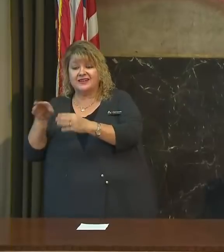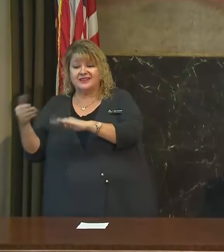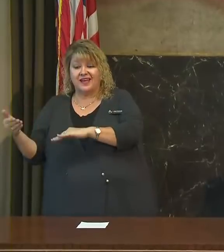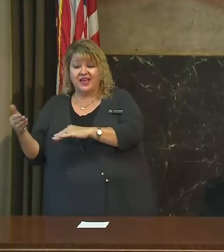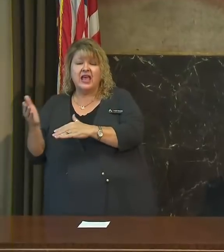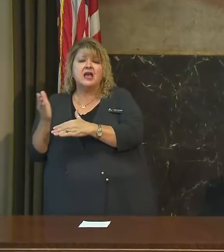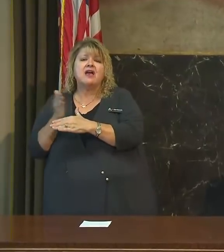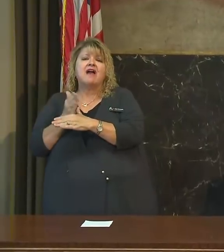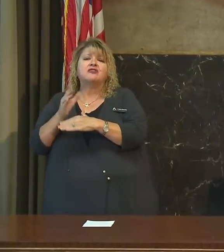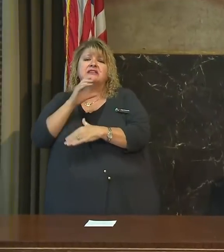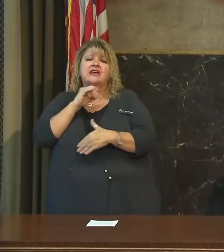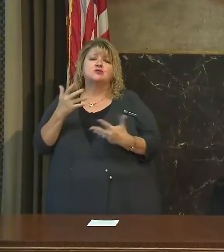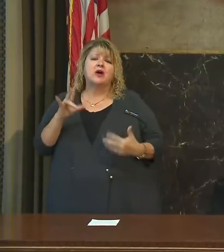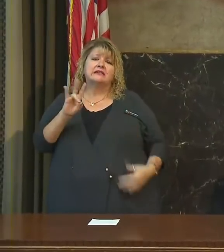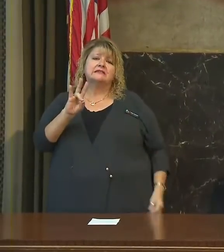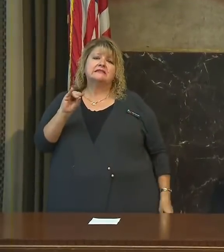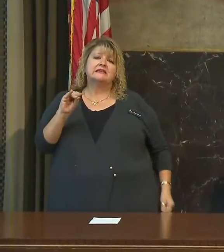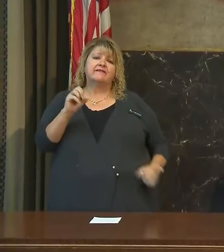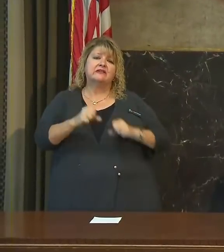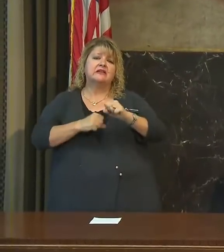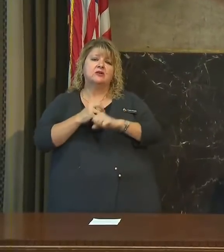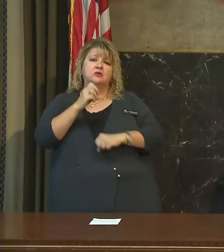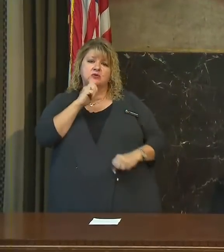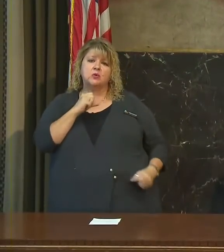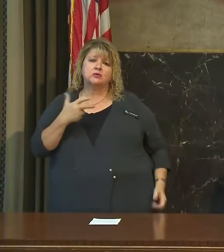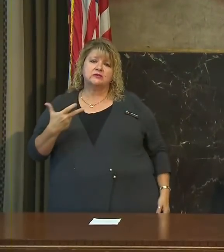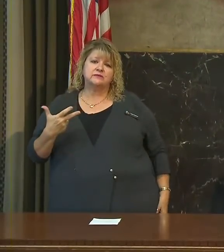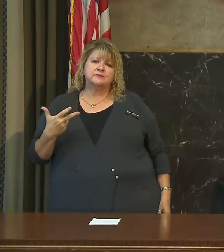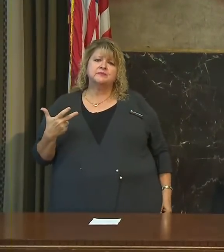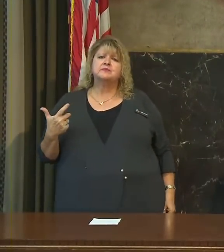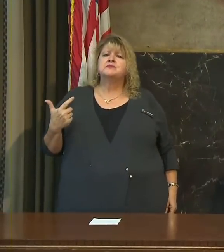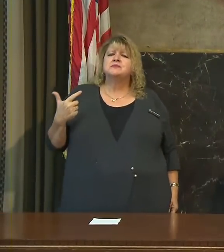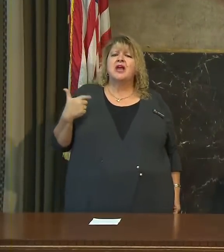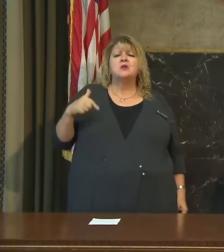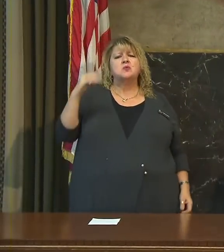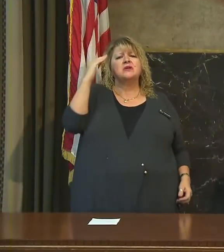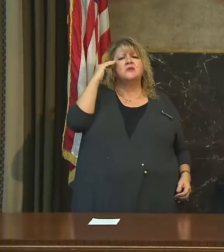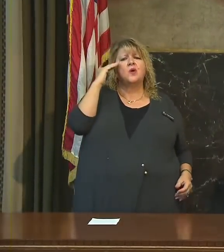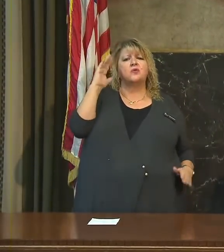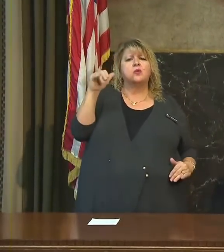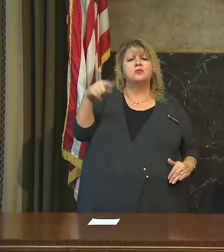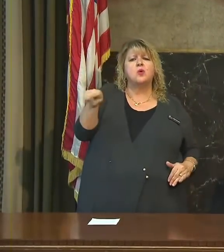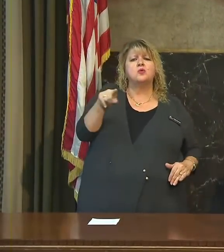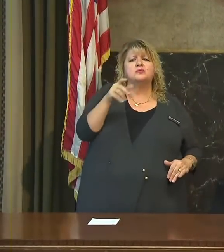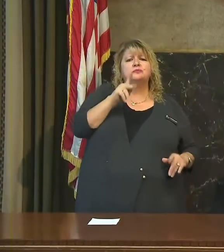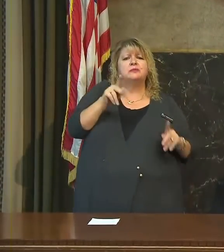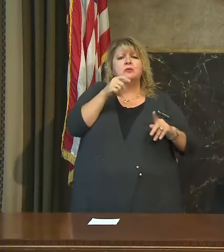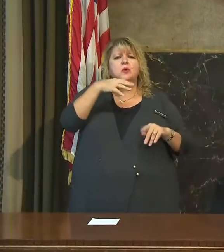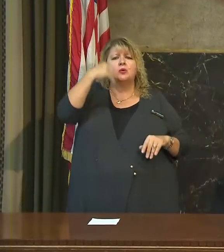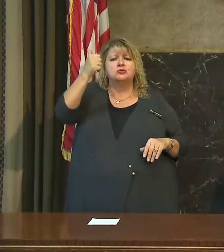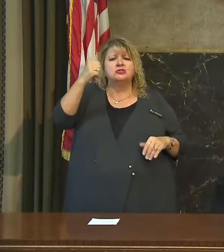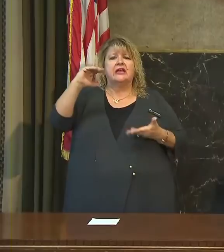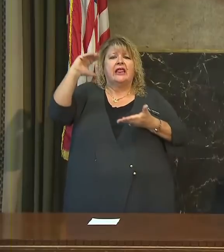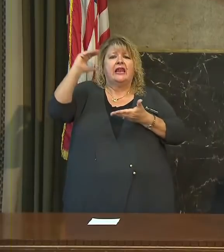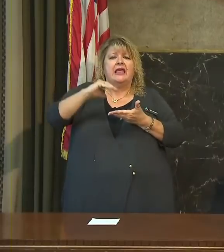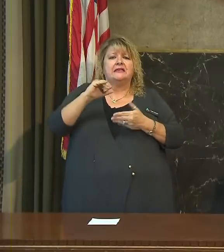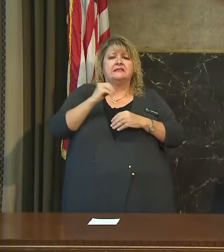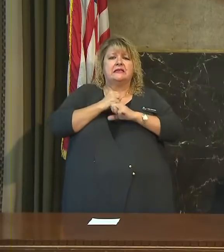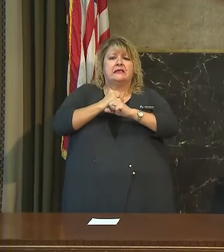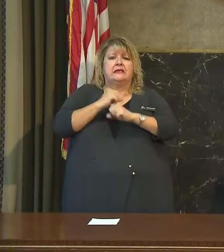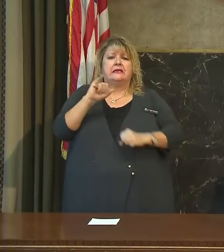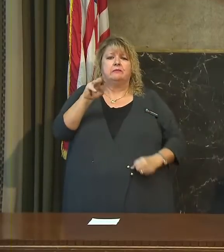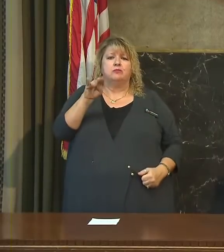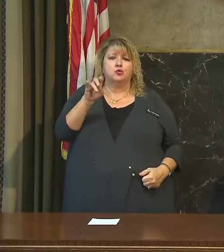is what we would expect because older people usually have a less robust immune response to a vaccine, and